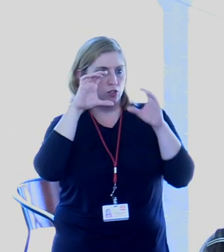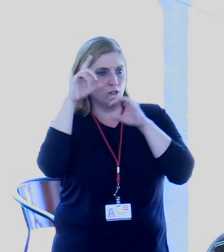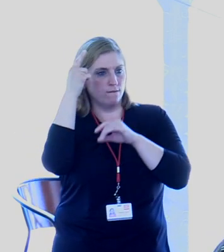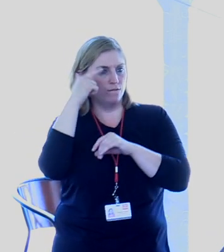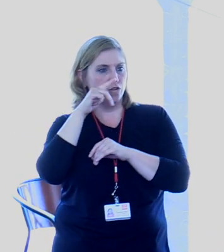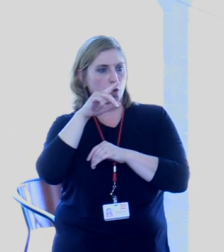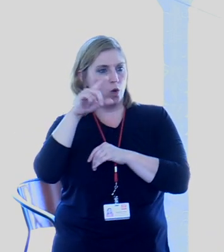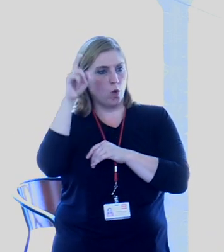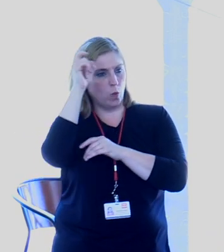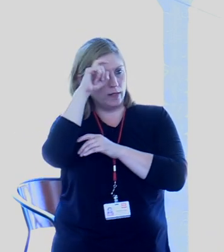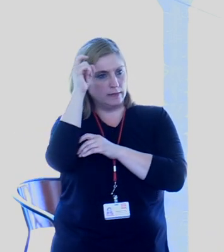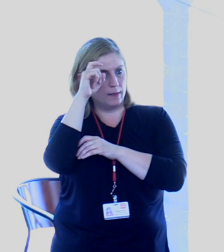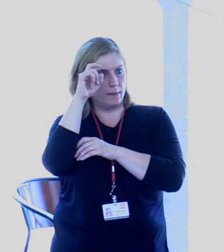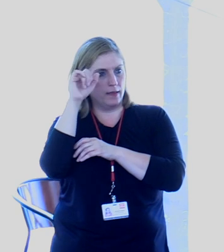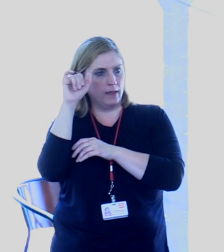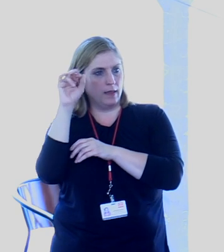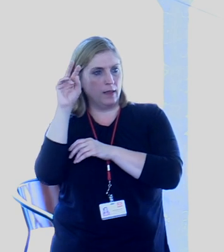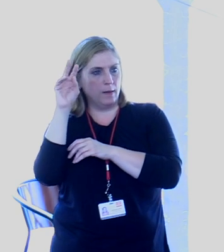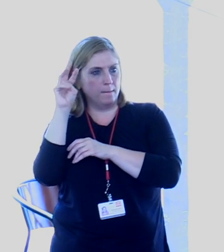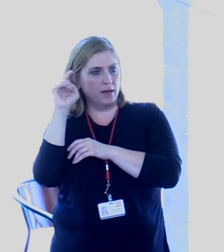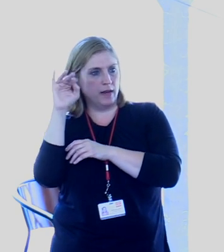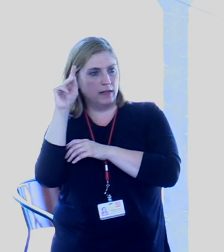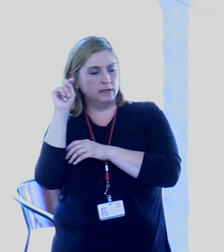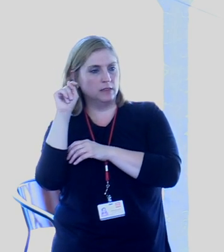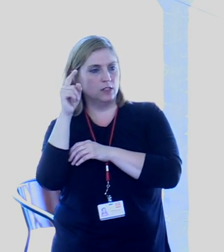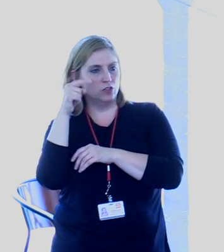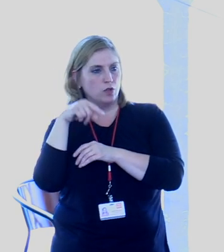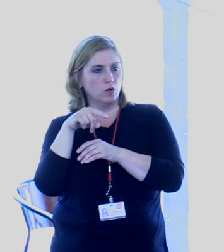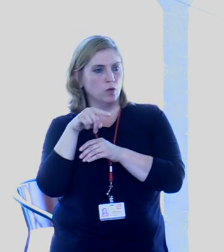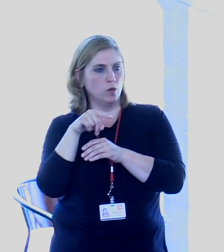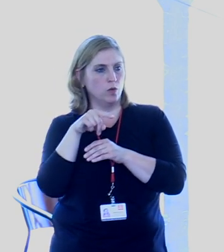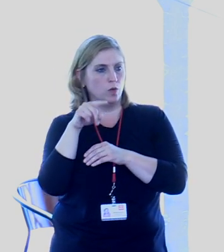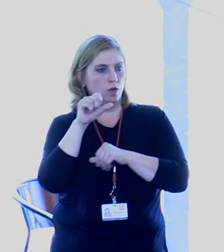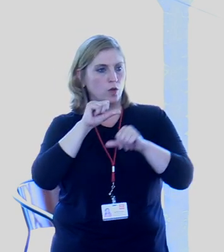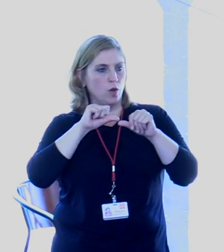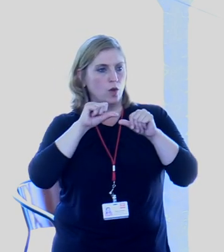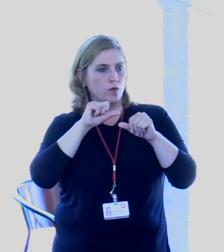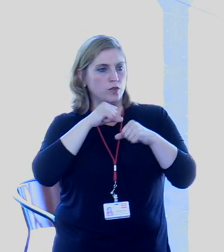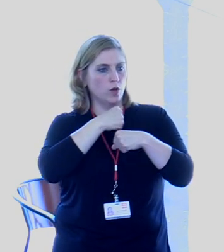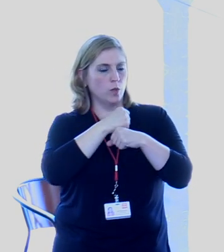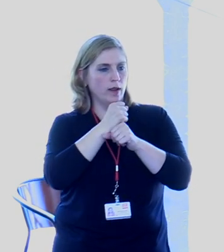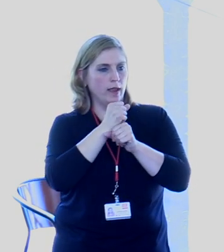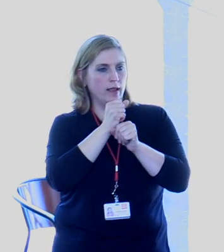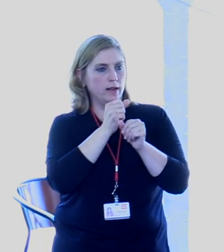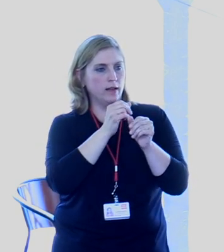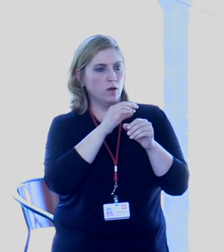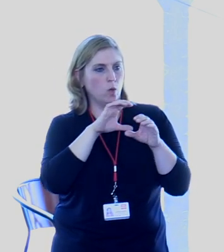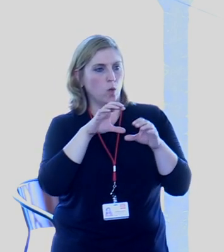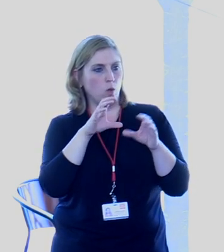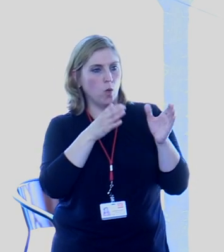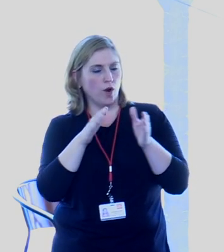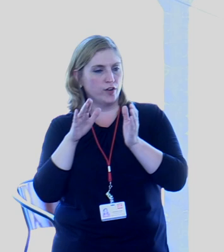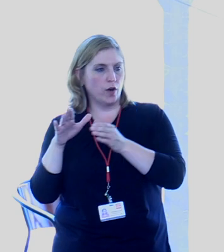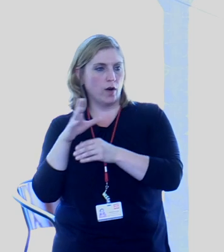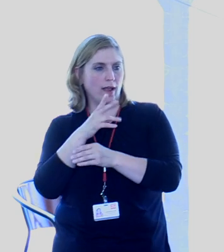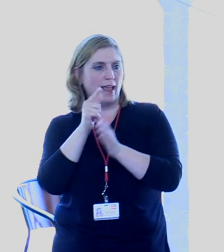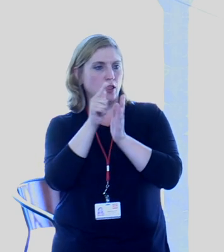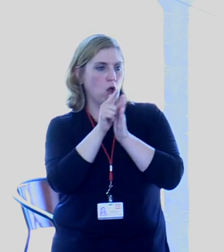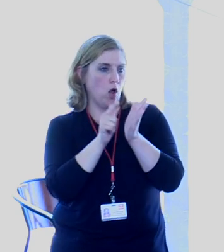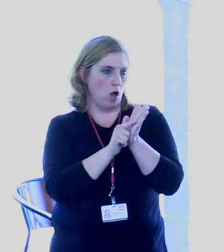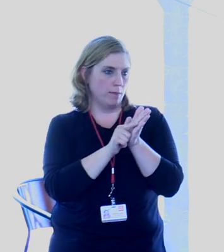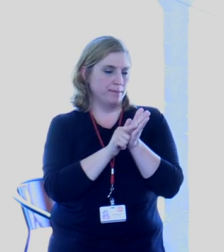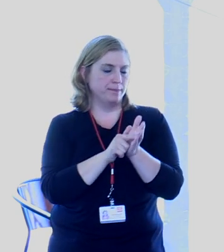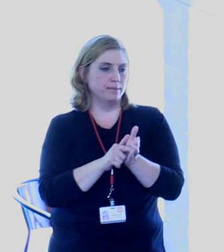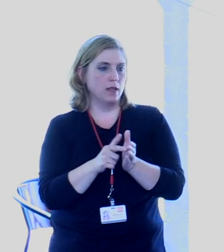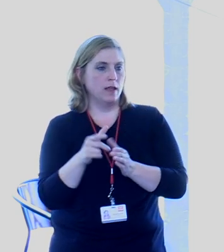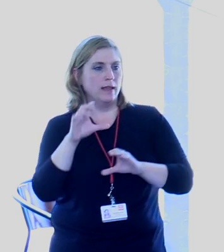wisdom that is imminent to the world, to the created order. What we're searching for is a law. This is what